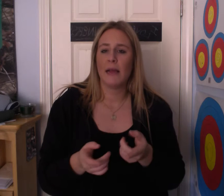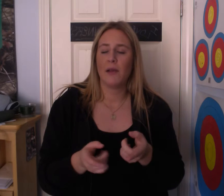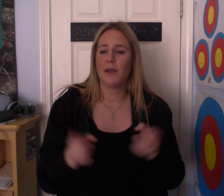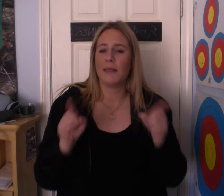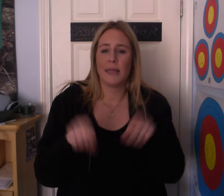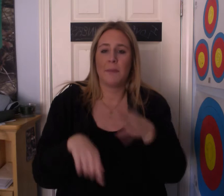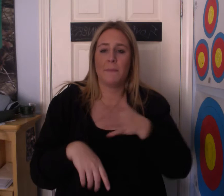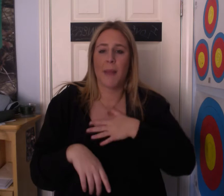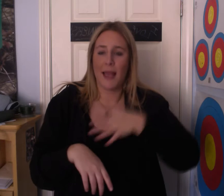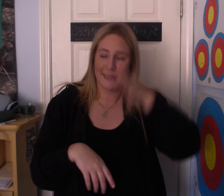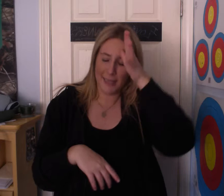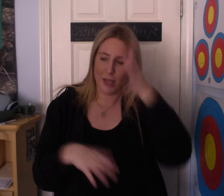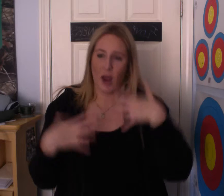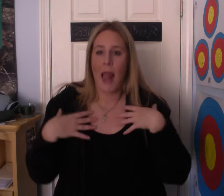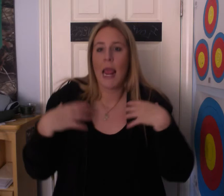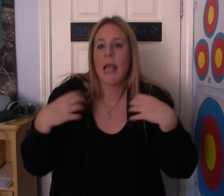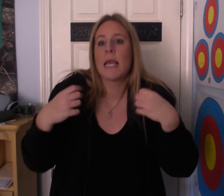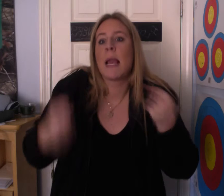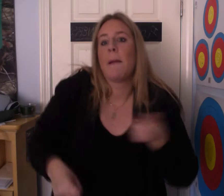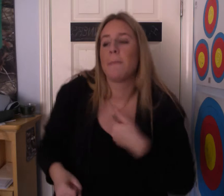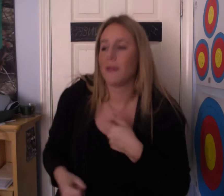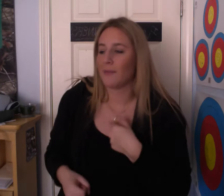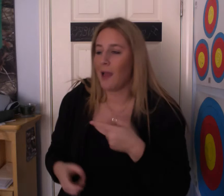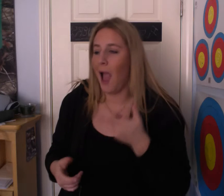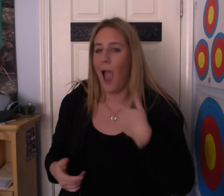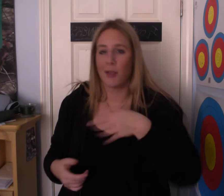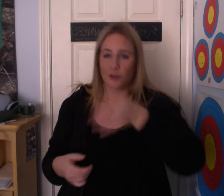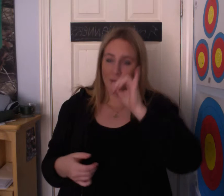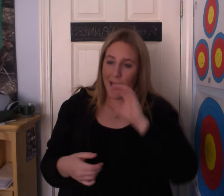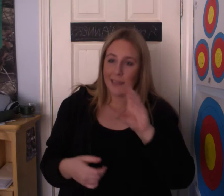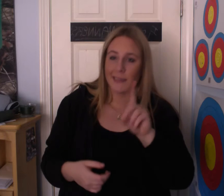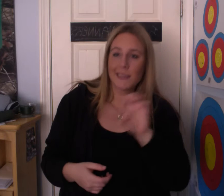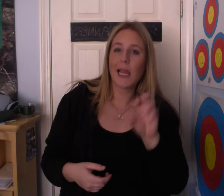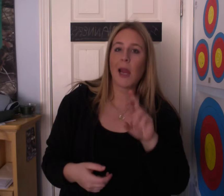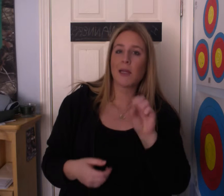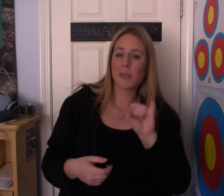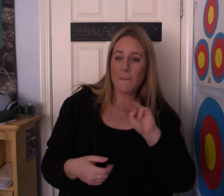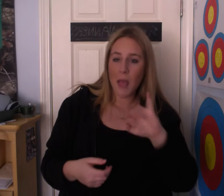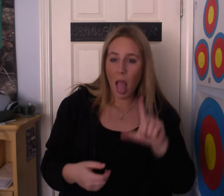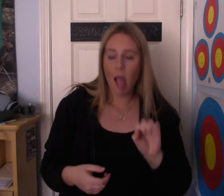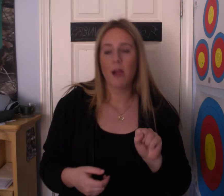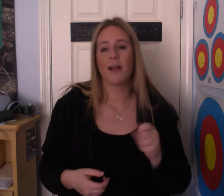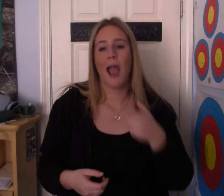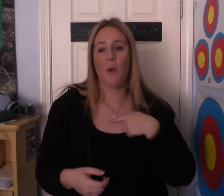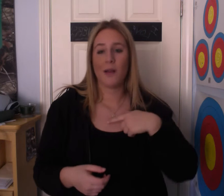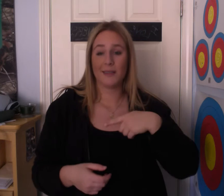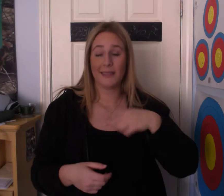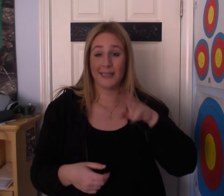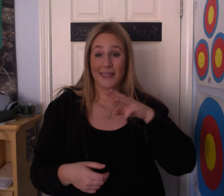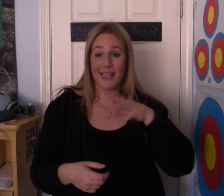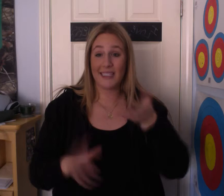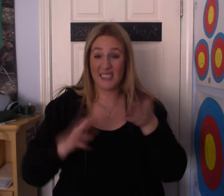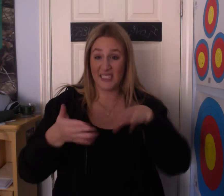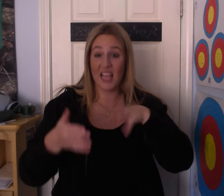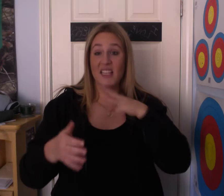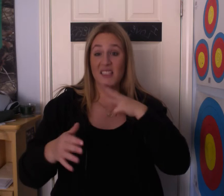me. So I drank deer's milk, I had hot cups on my back, I was dunked in the Dead Sea, and I remember the